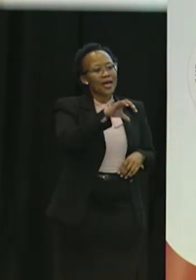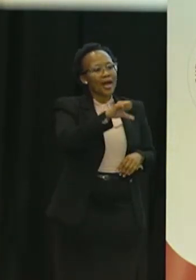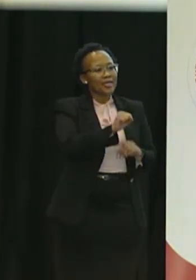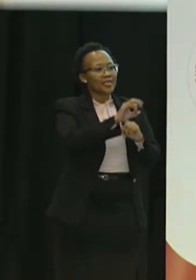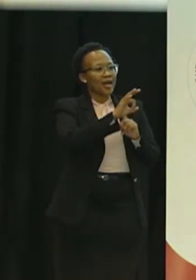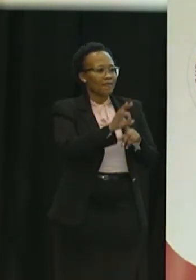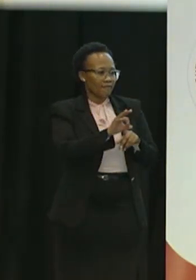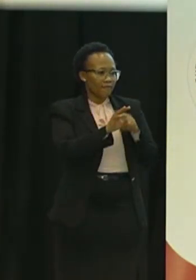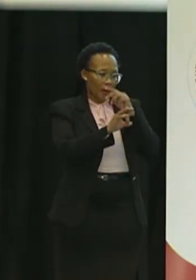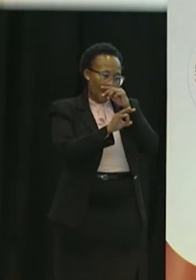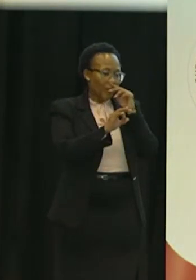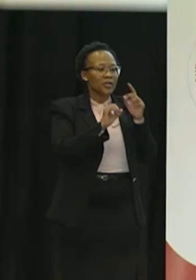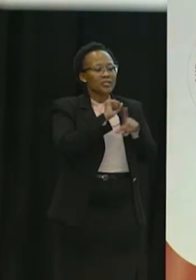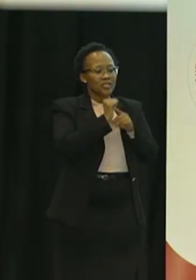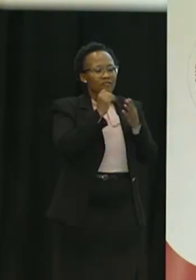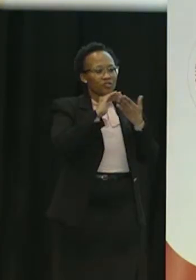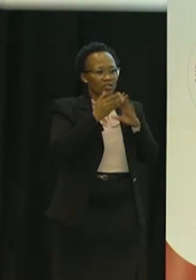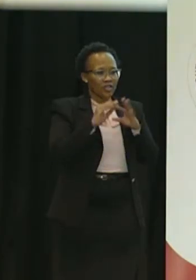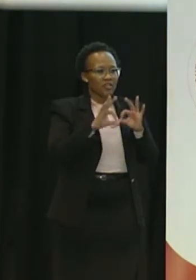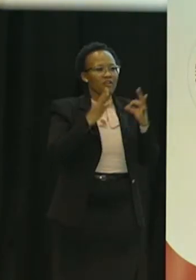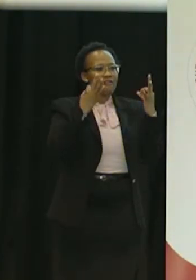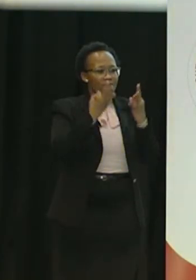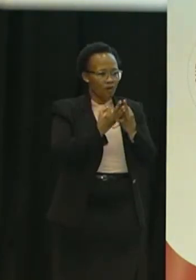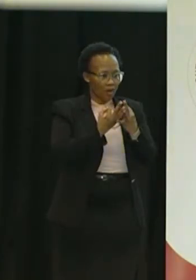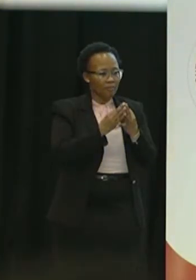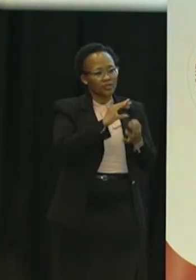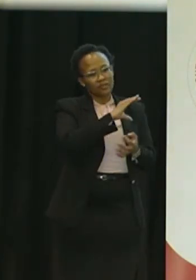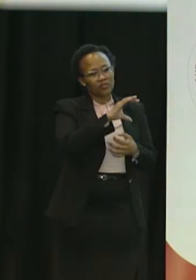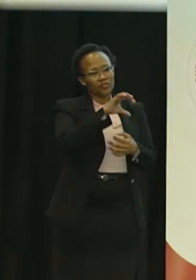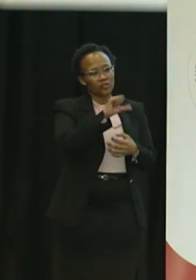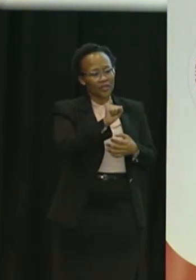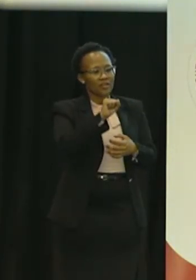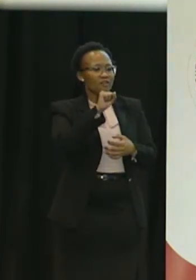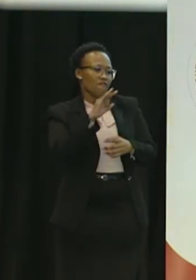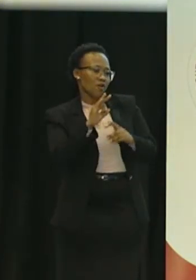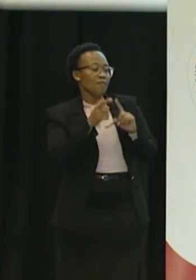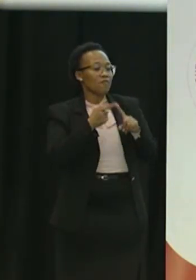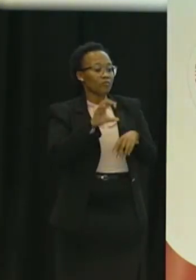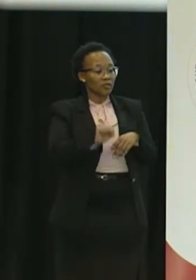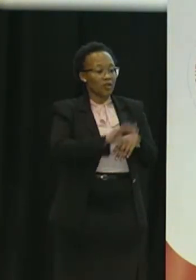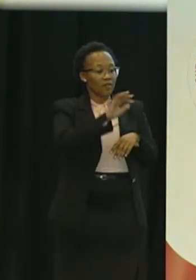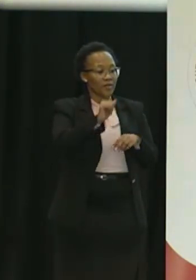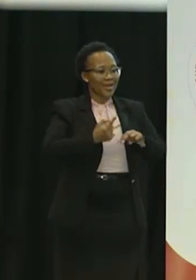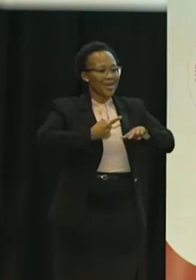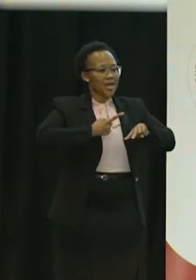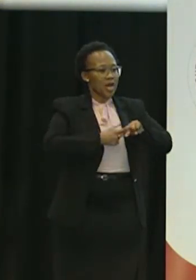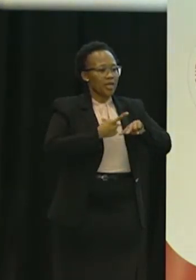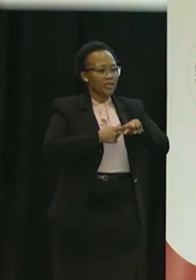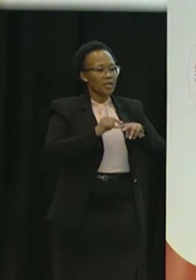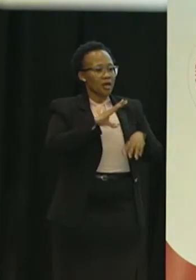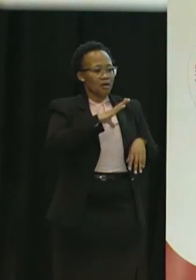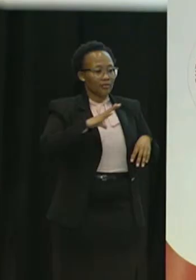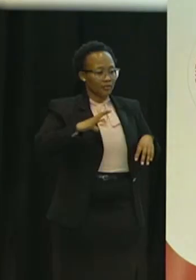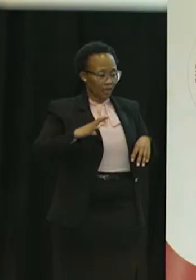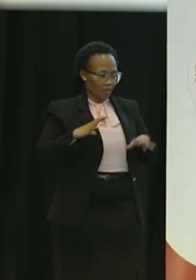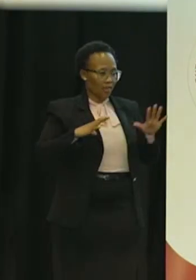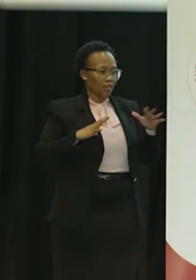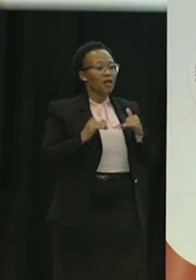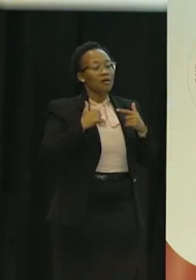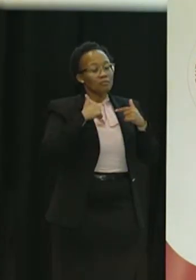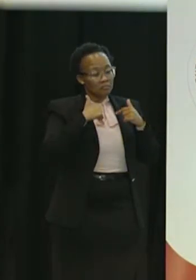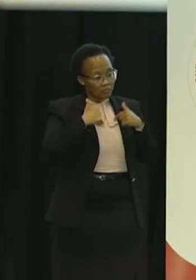Civil Society Forum at South African National AIDS Council national level. But having said